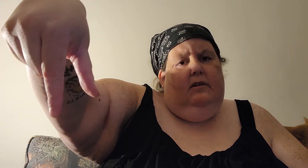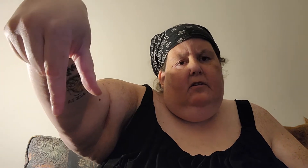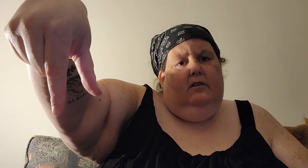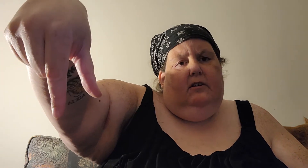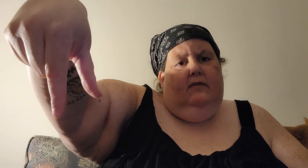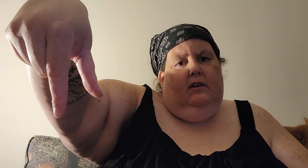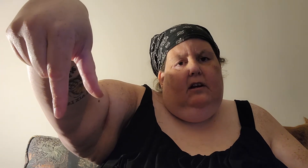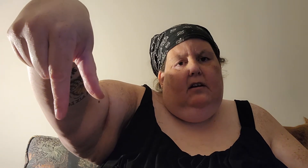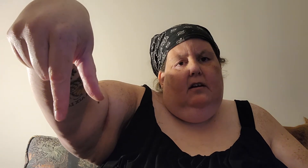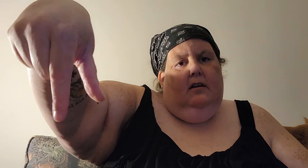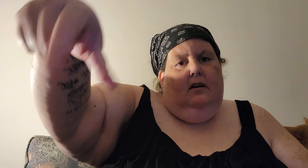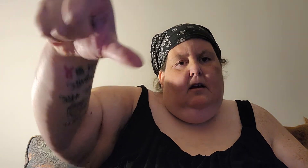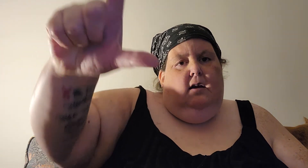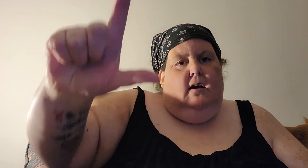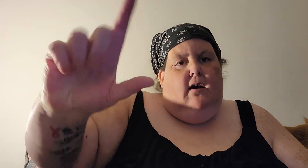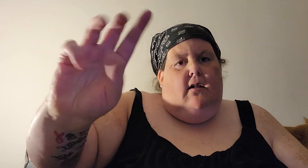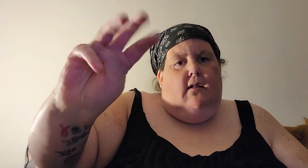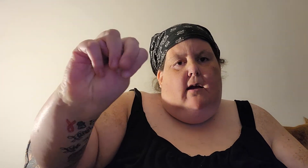know? Because I forget.